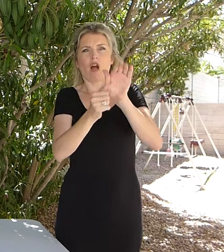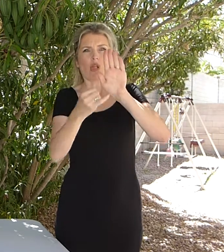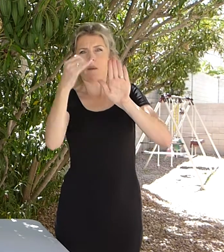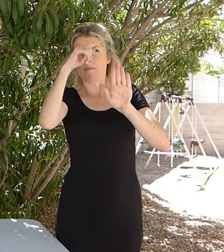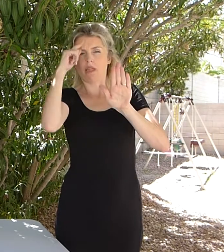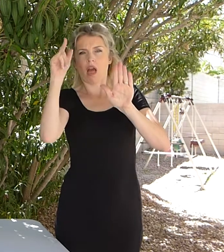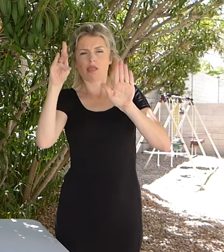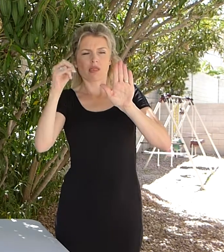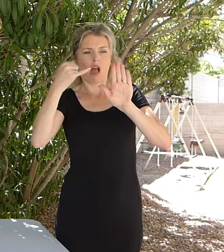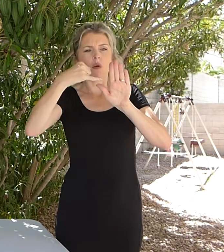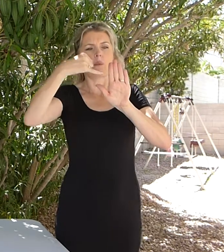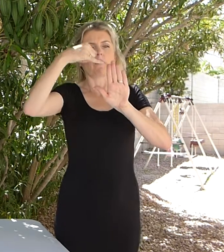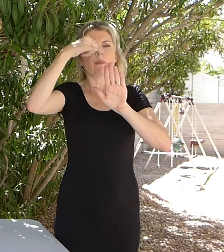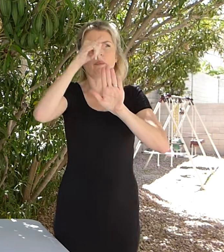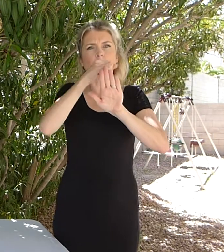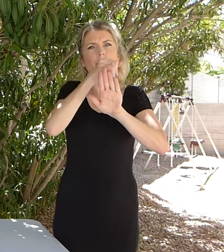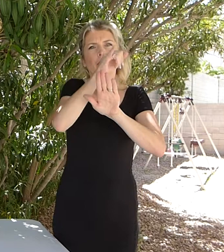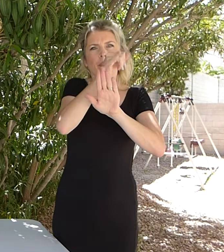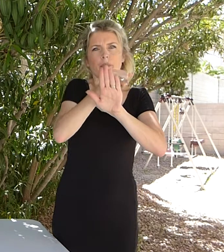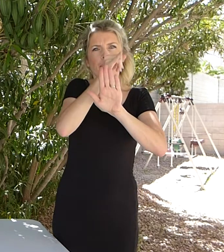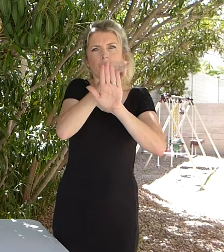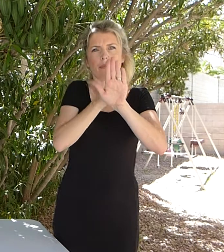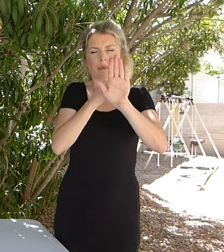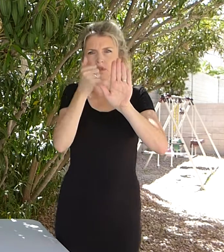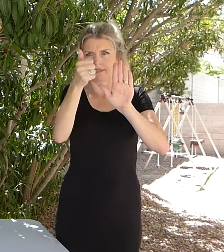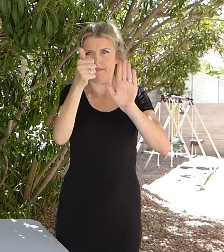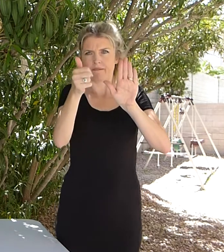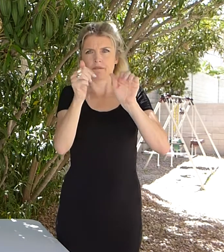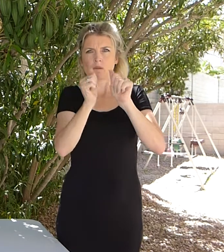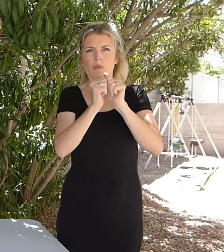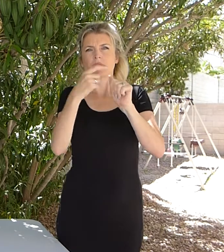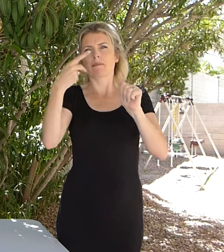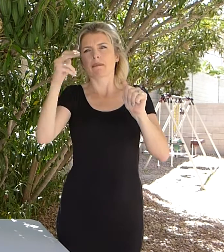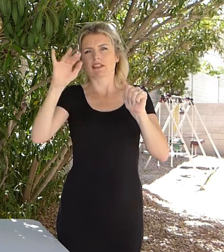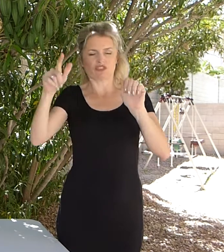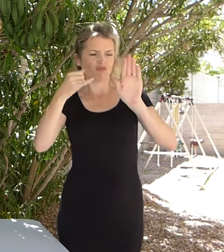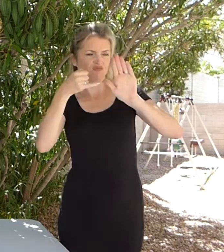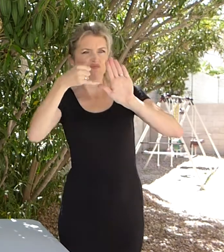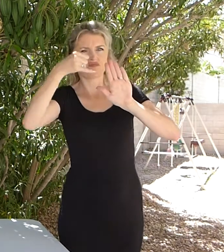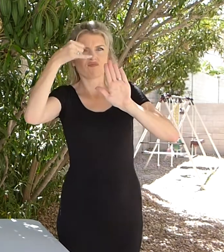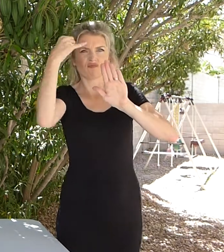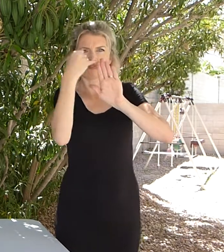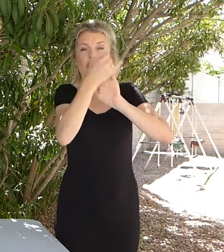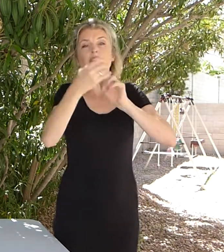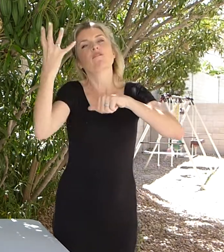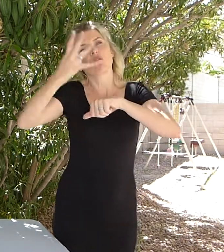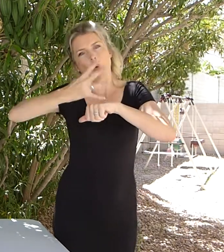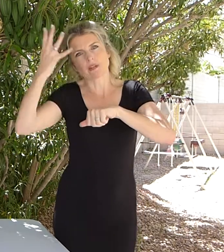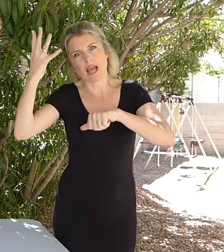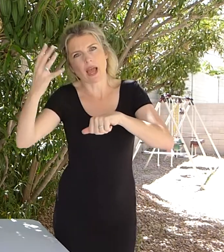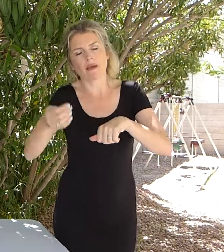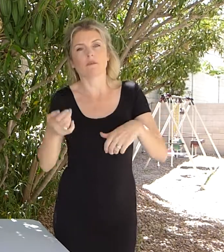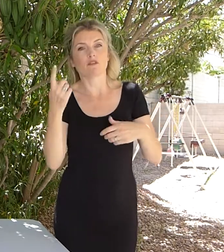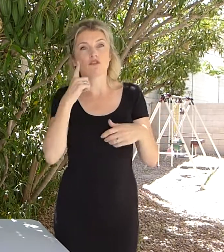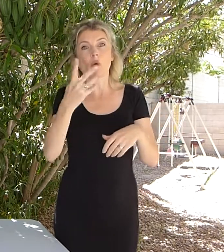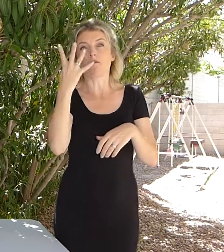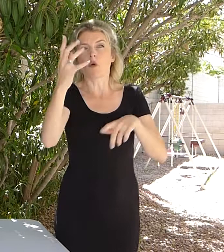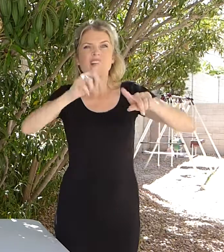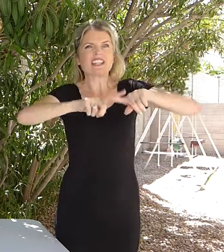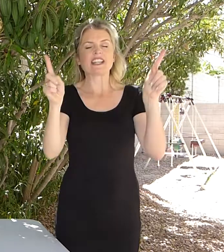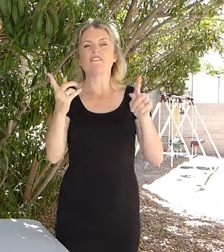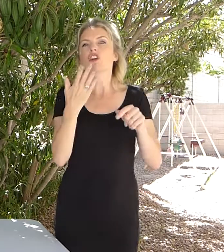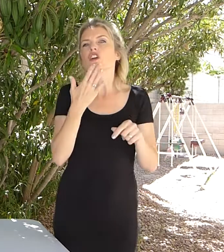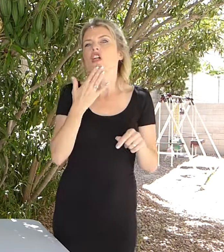line, all around it. And you're going to do this 4 times on 4 different